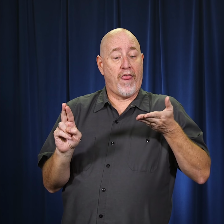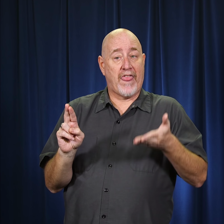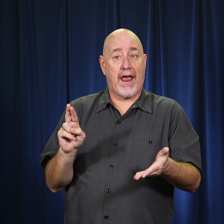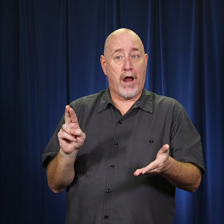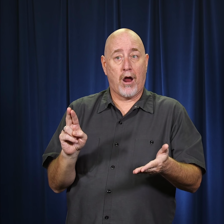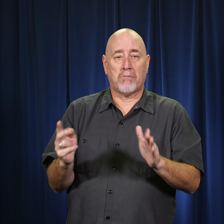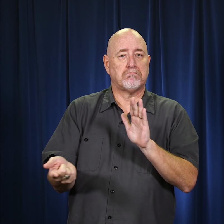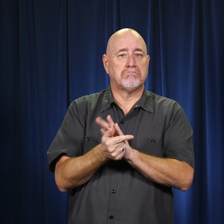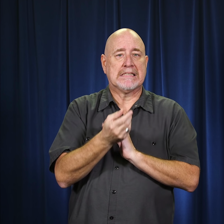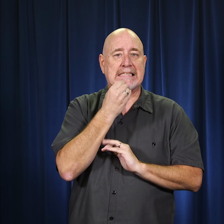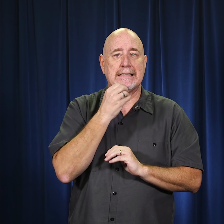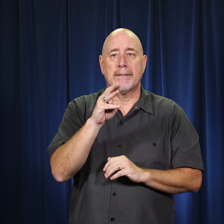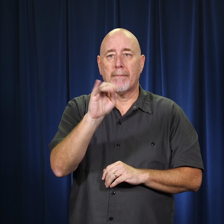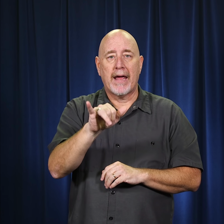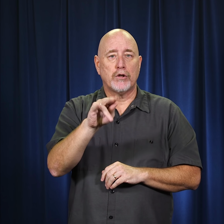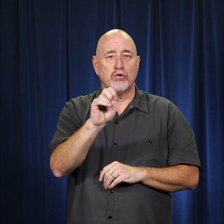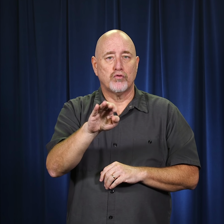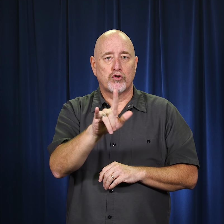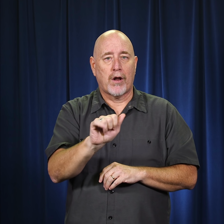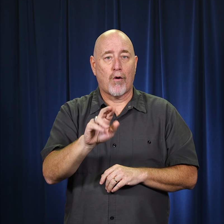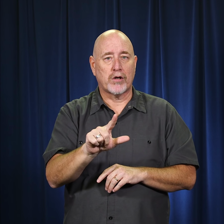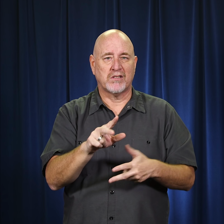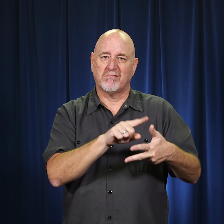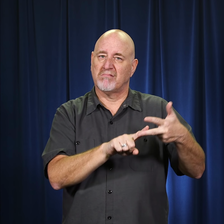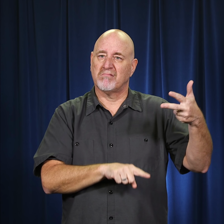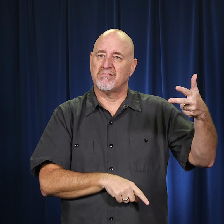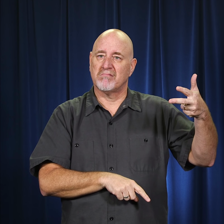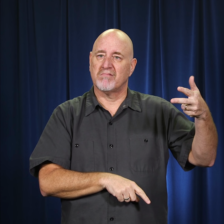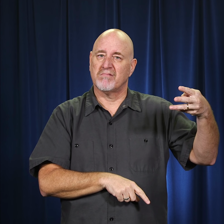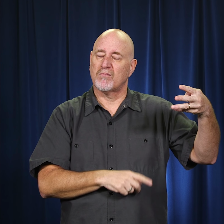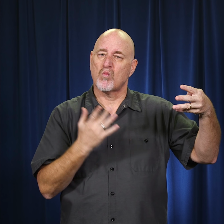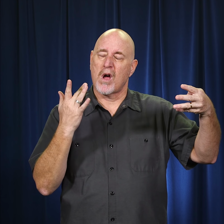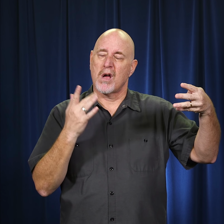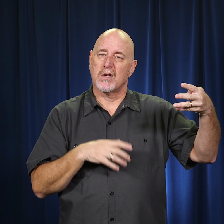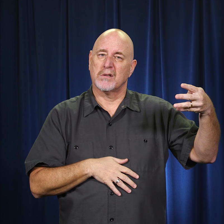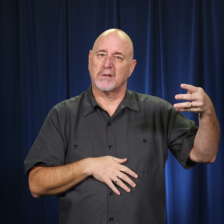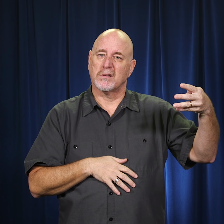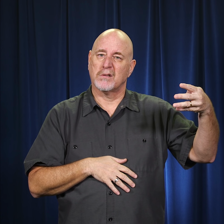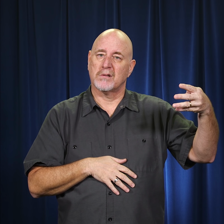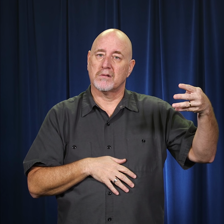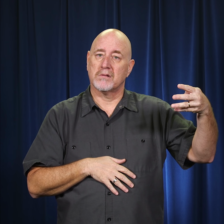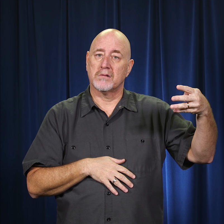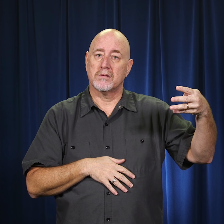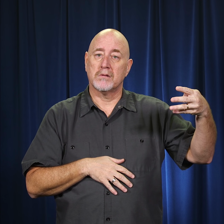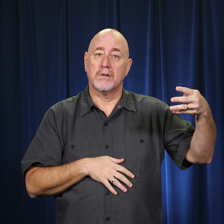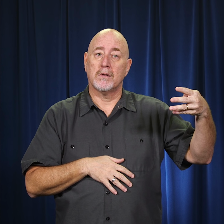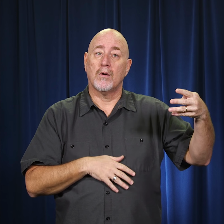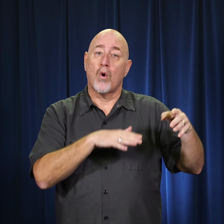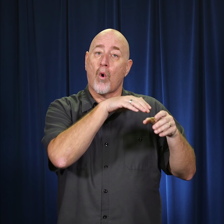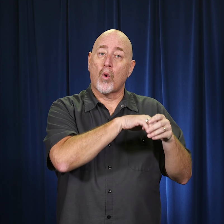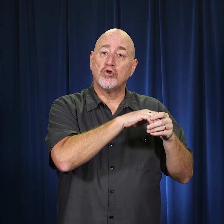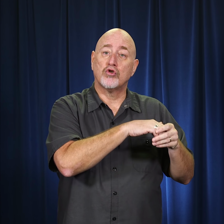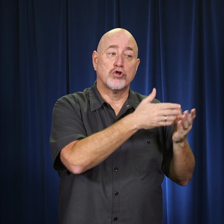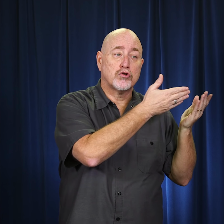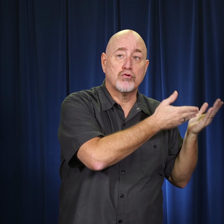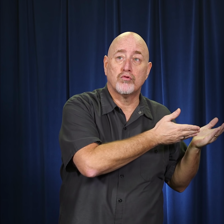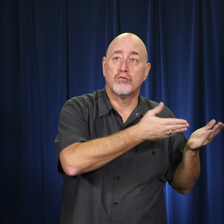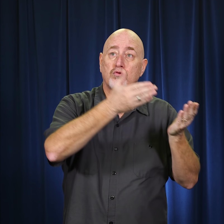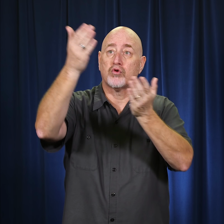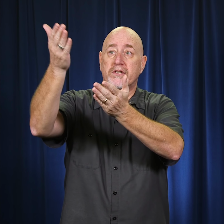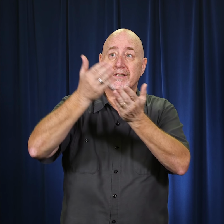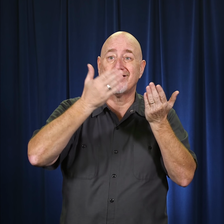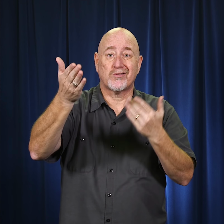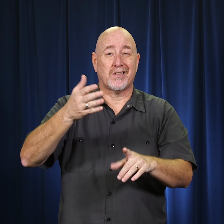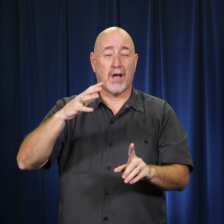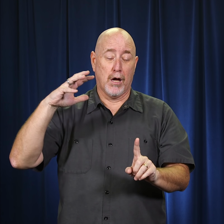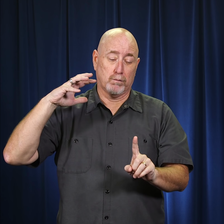have an R in it. May, June, July, August. Now, why is that? Well, because if you are transporting oysters